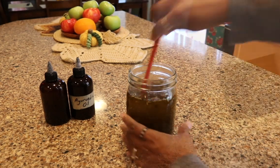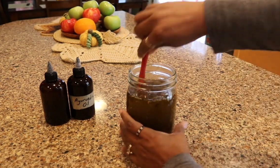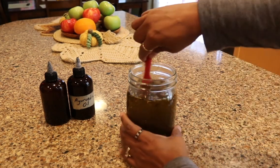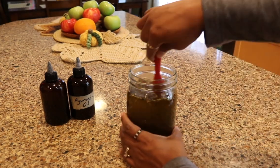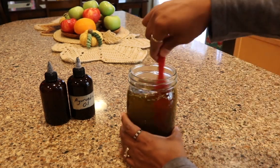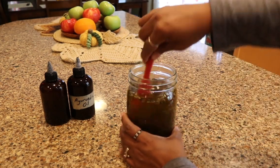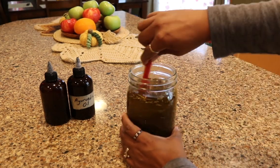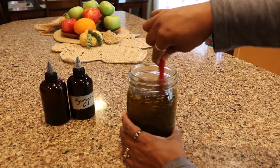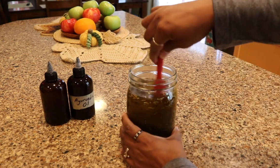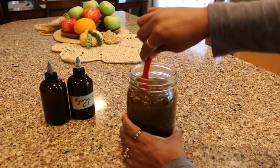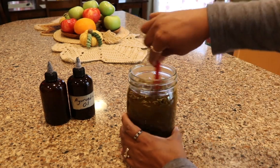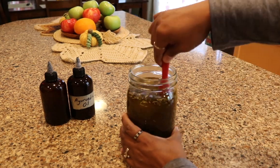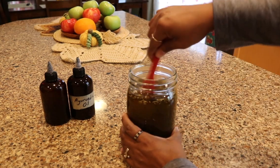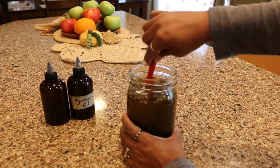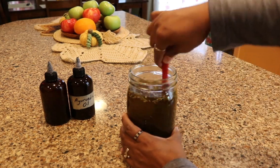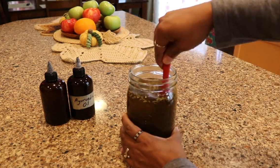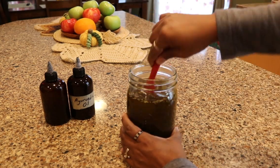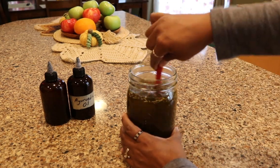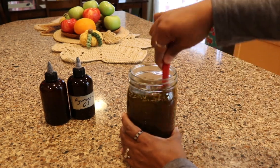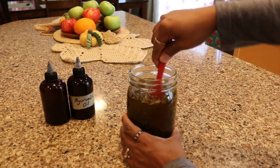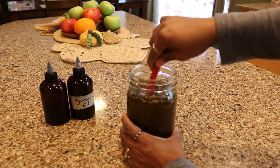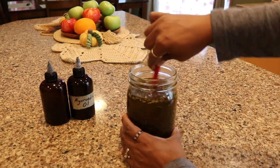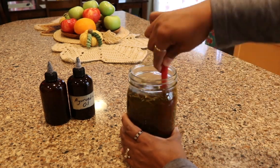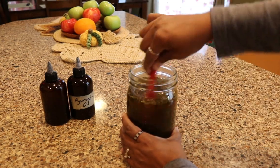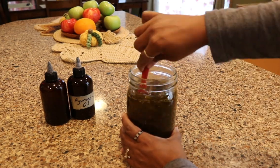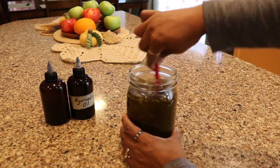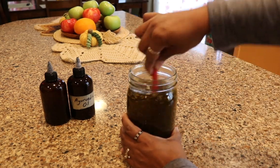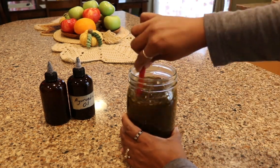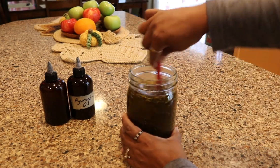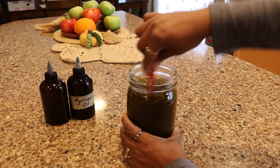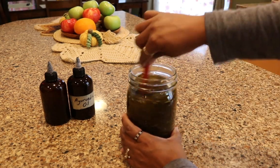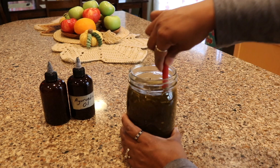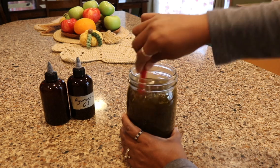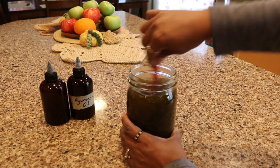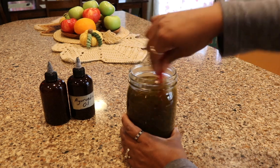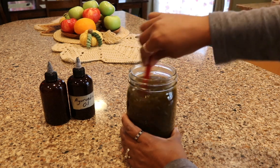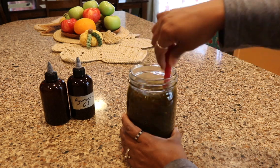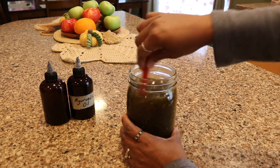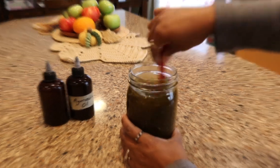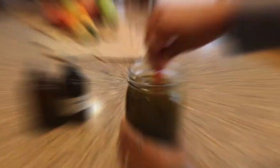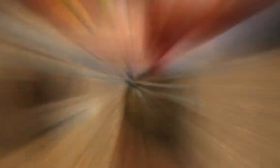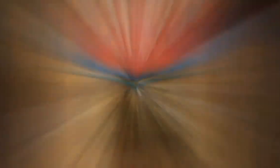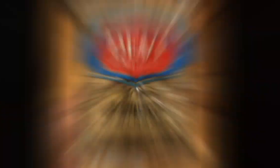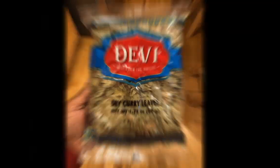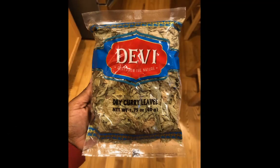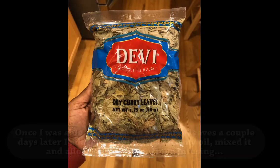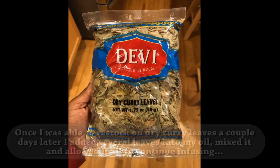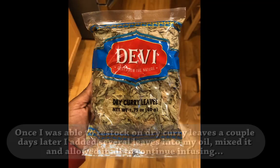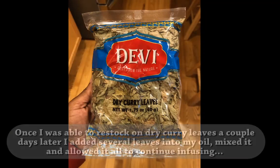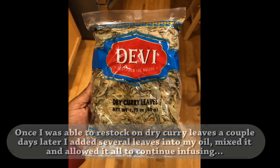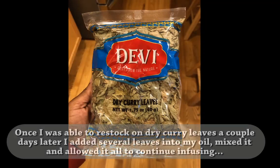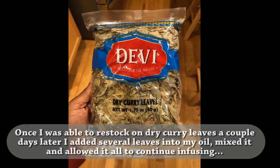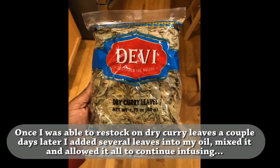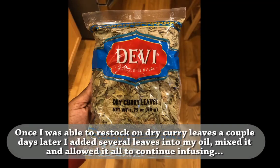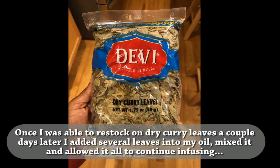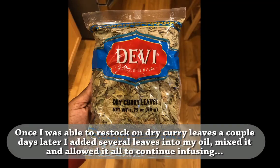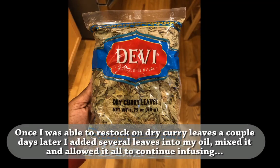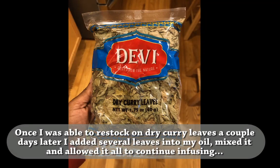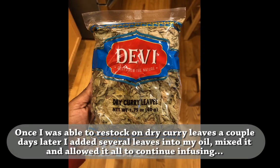Give everything a good mix to make sure all of the powders are off the bottom. Now, I didn't have any curry leaves when I was filming this, but a few days